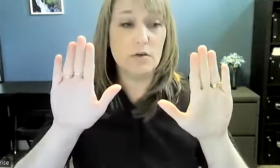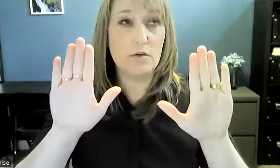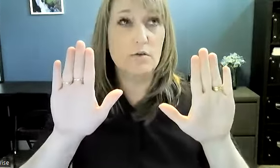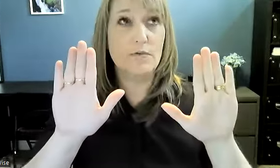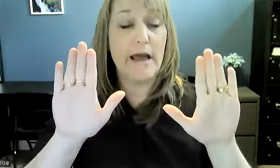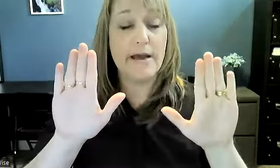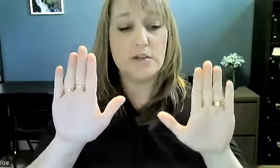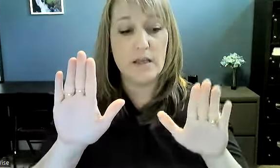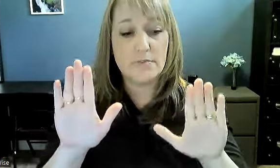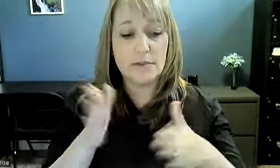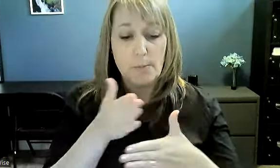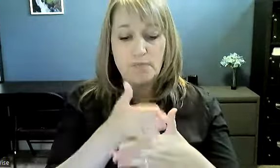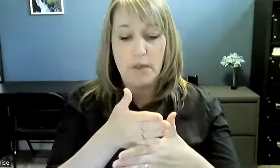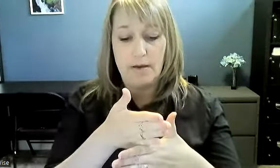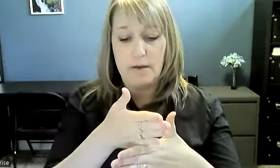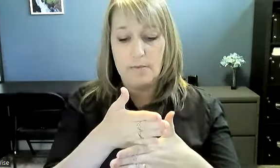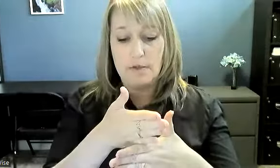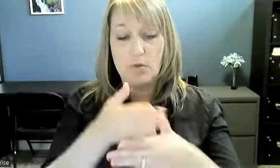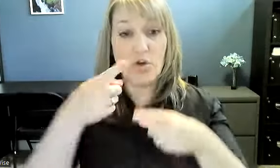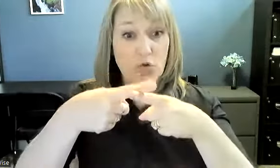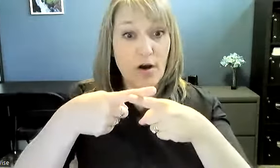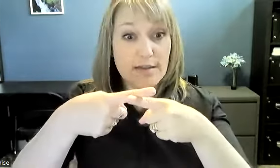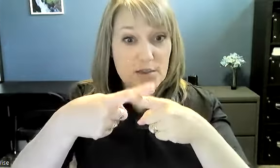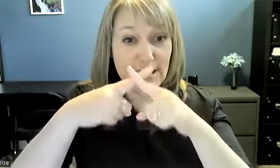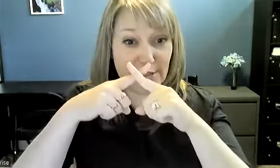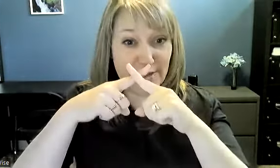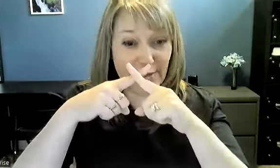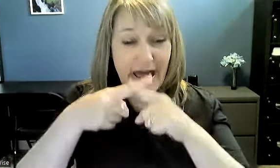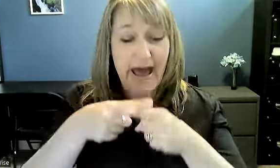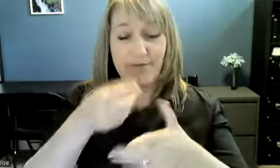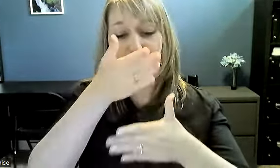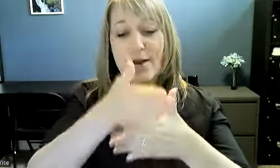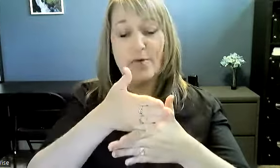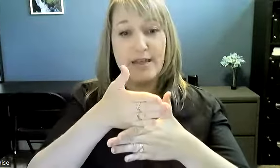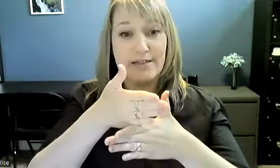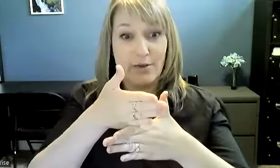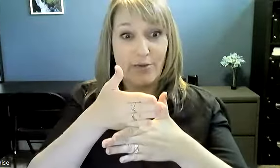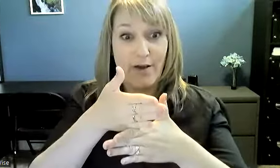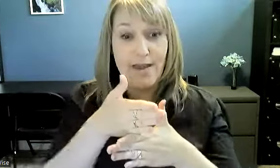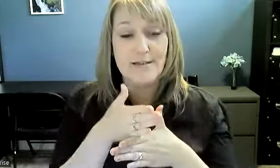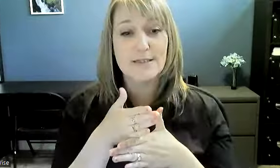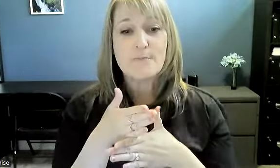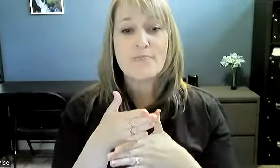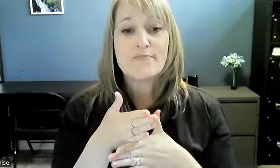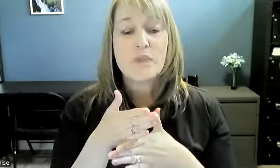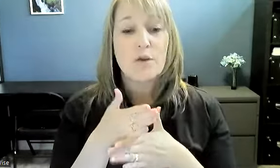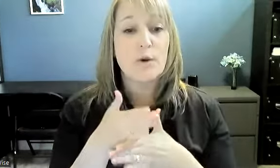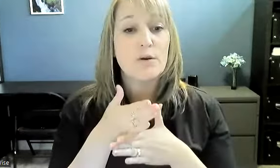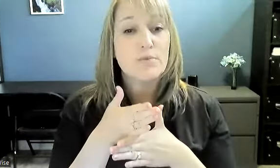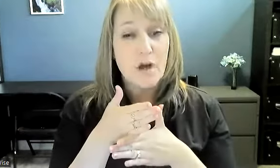two flat hand shapes. You cross it just like you did for the half, right? Only it's the full hand. You want your dominant